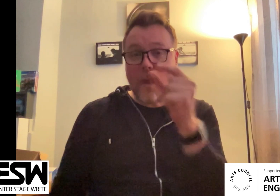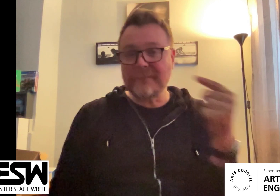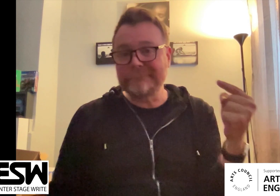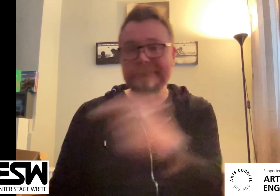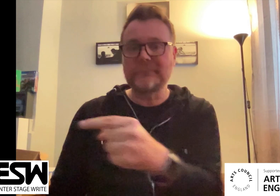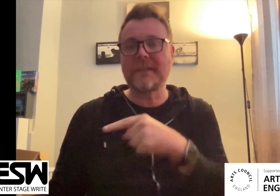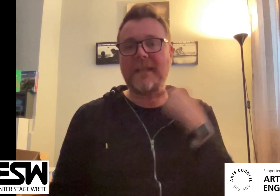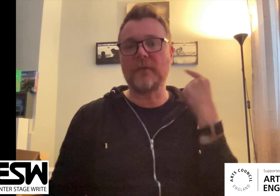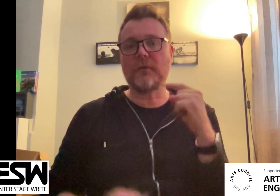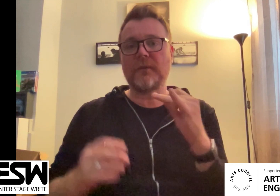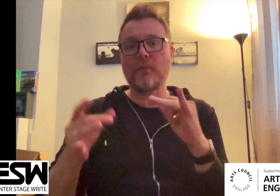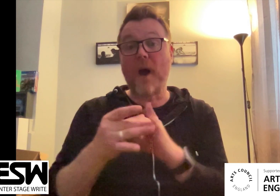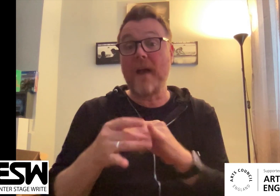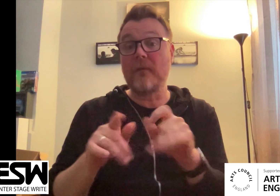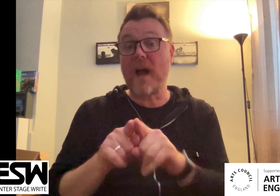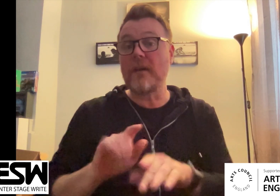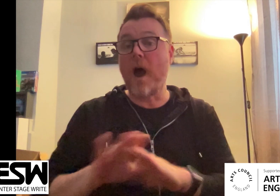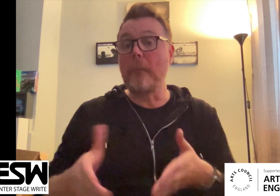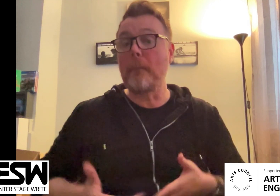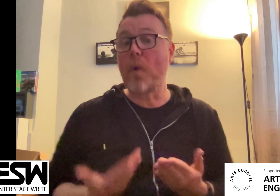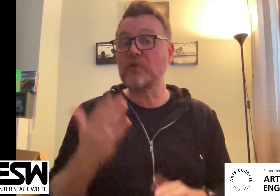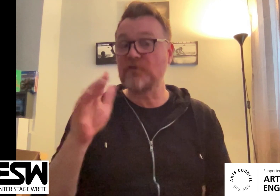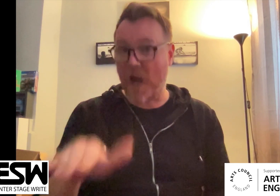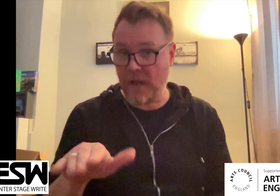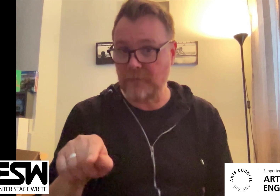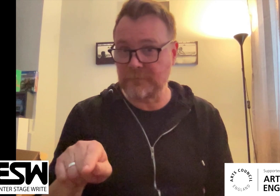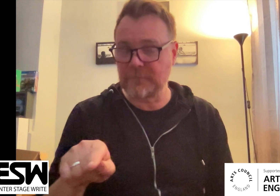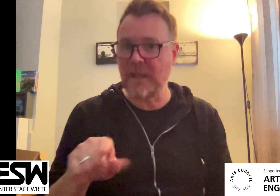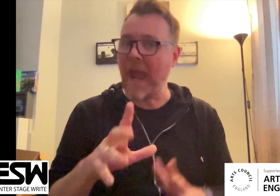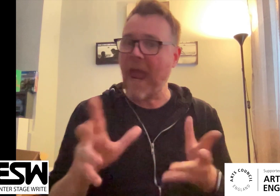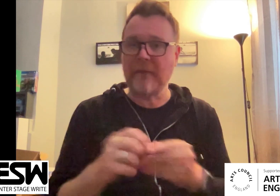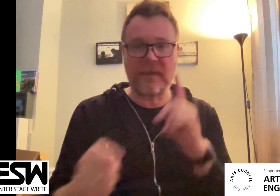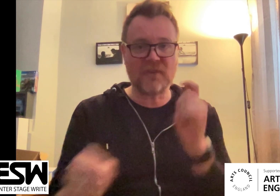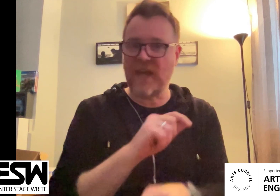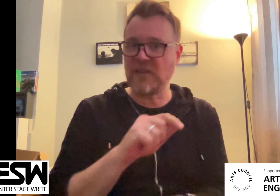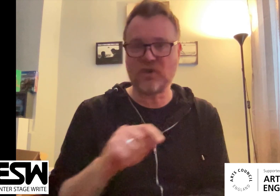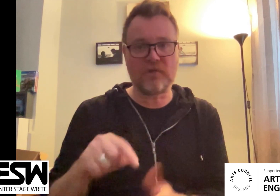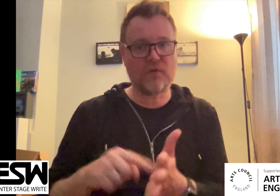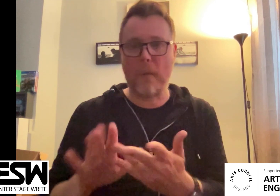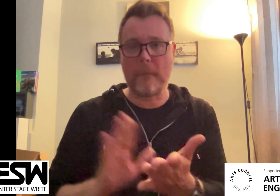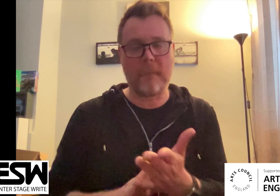A bullet flies through the air, kills his wife and his unborn child, and everything changes to